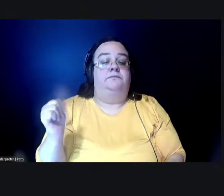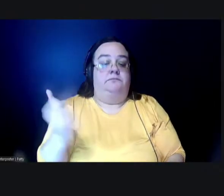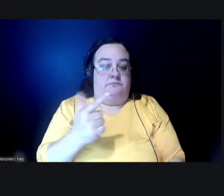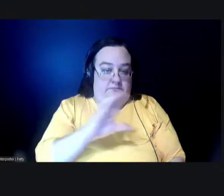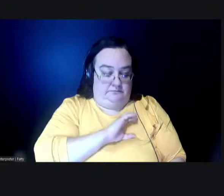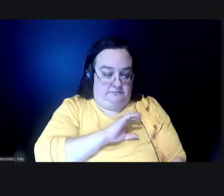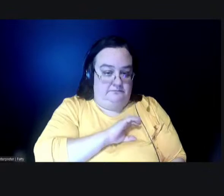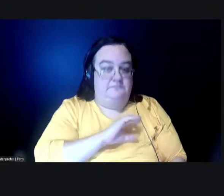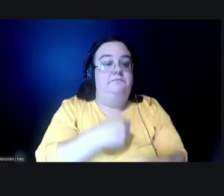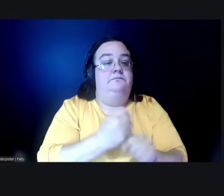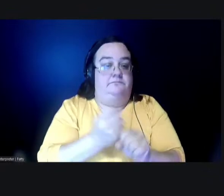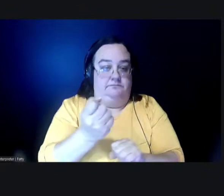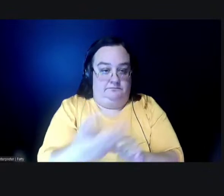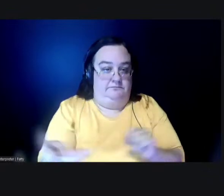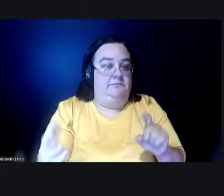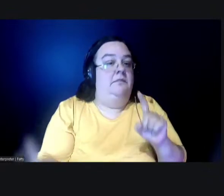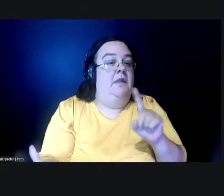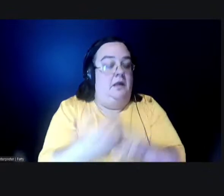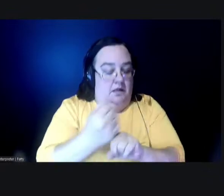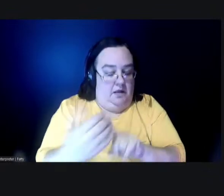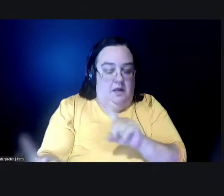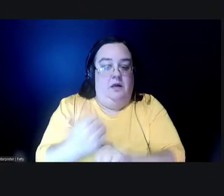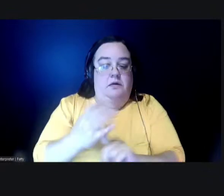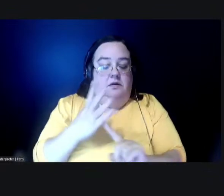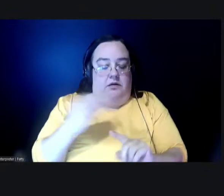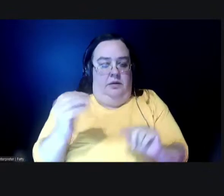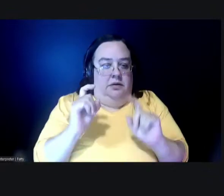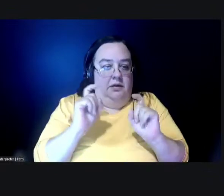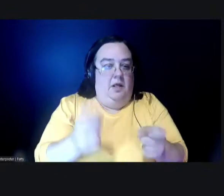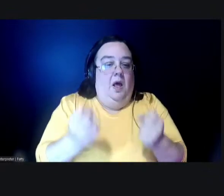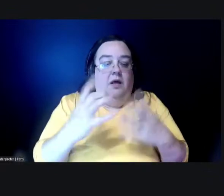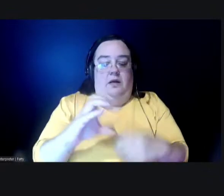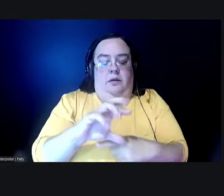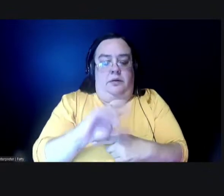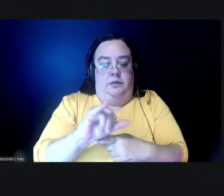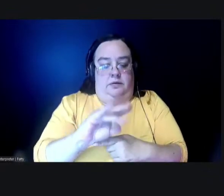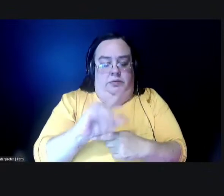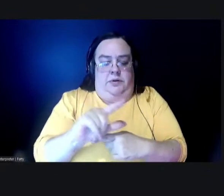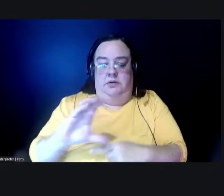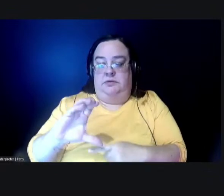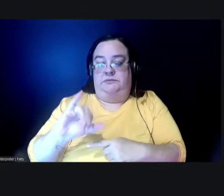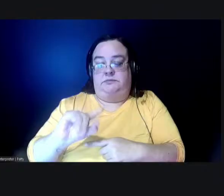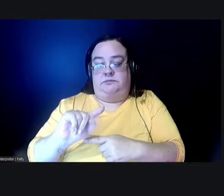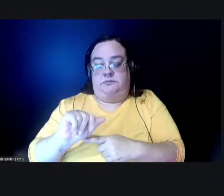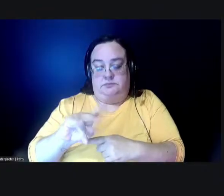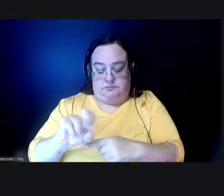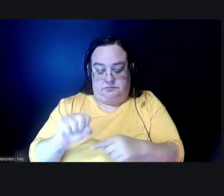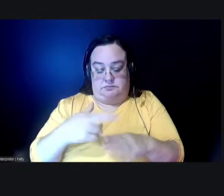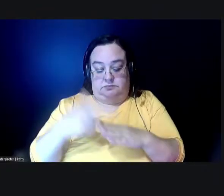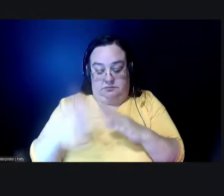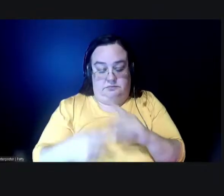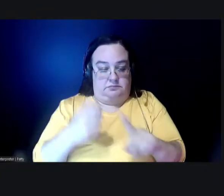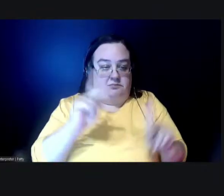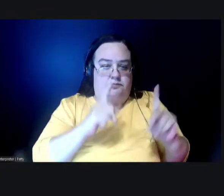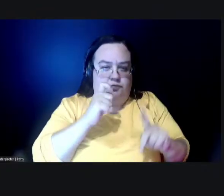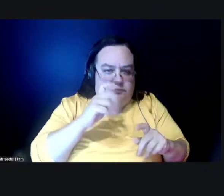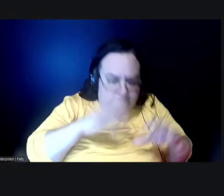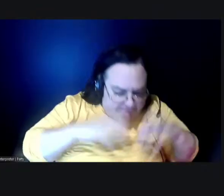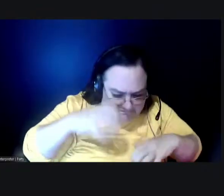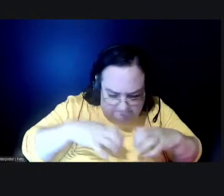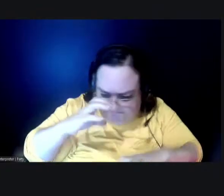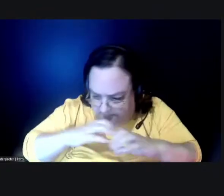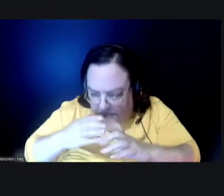several arrests and issued many criminal citations as a result of offenders rummaging through cars,